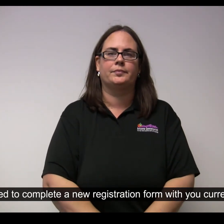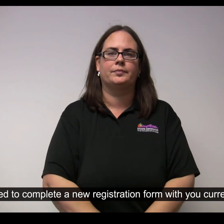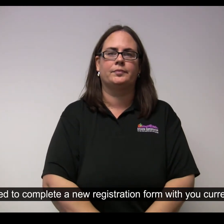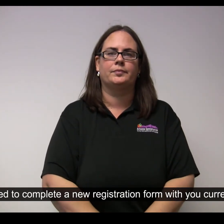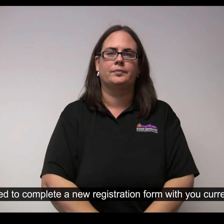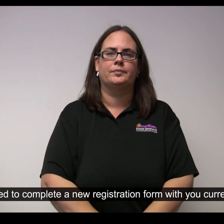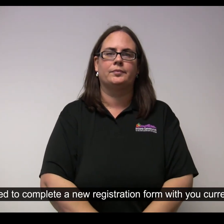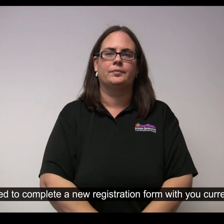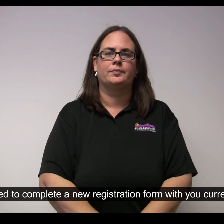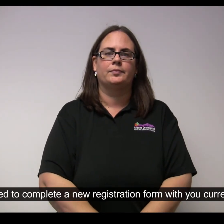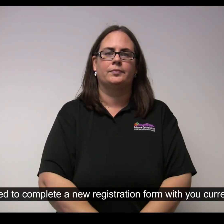current address.